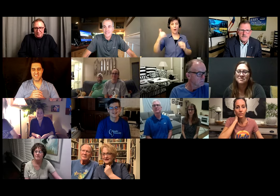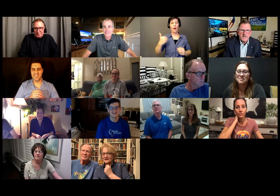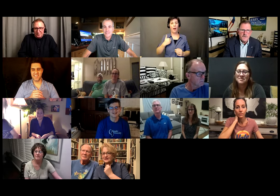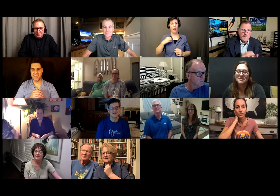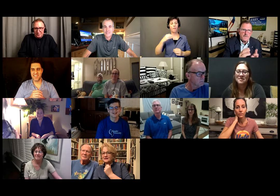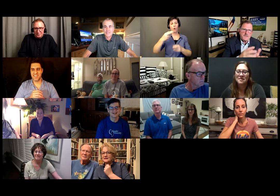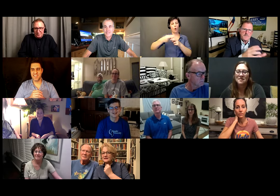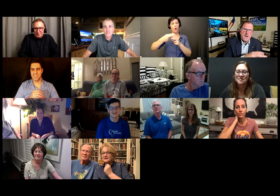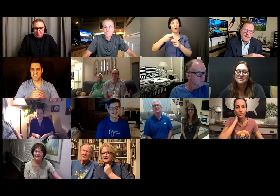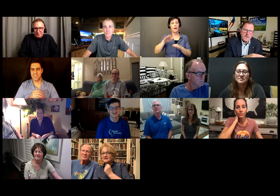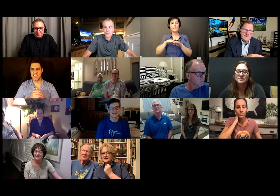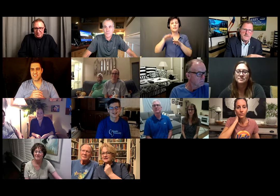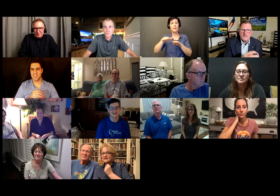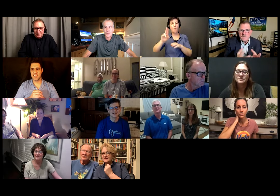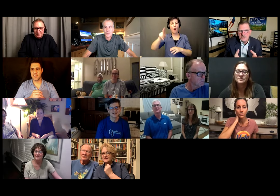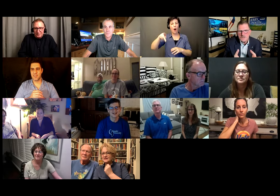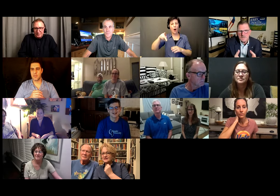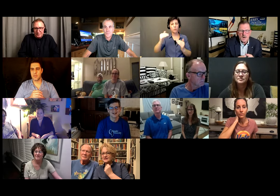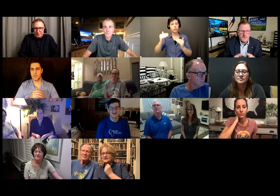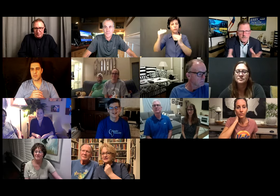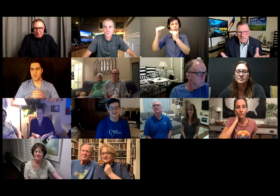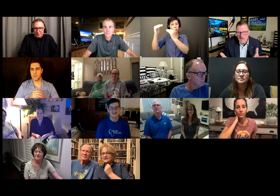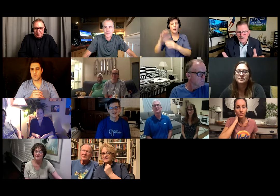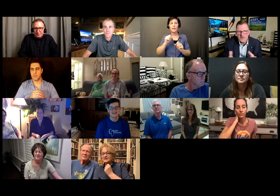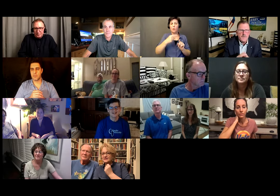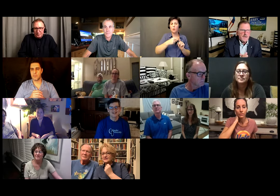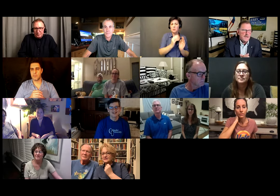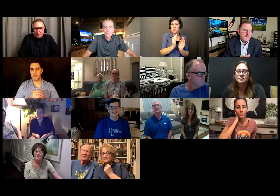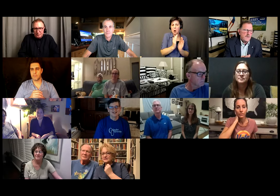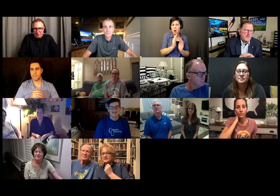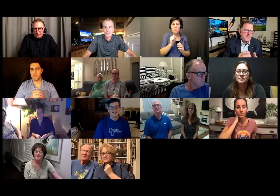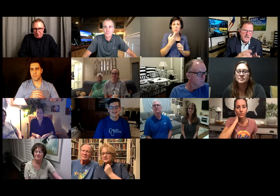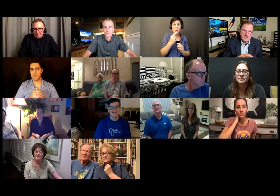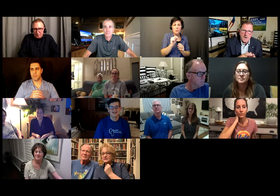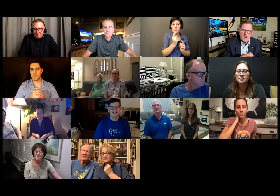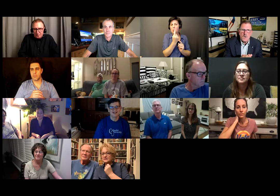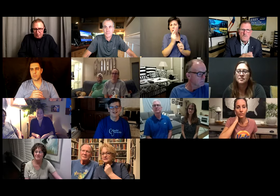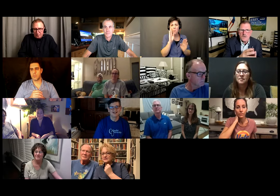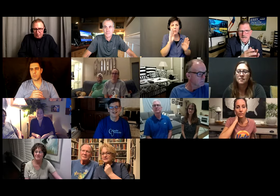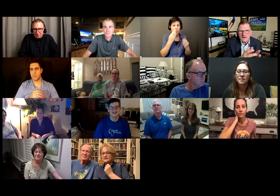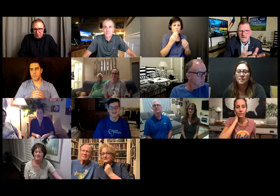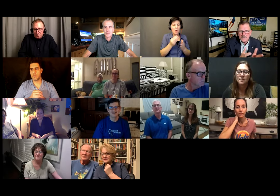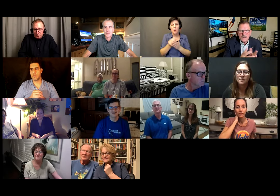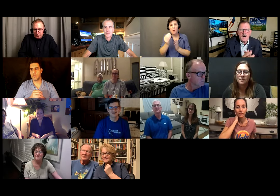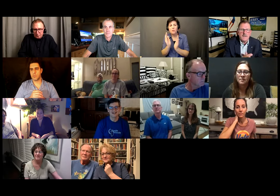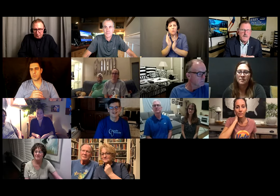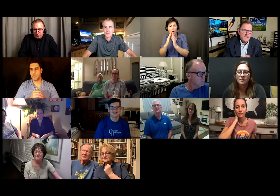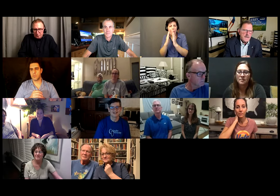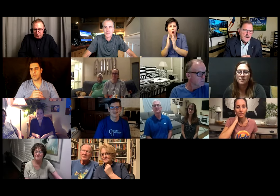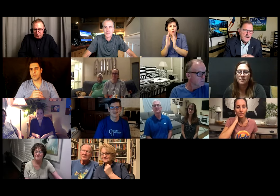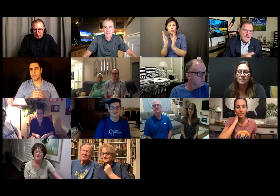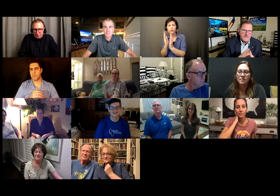housing. You could rent a small apartment, an efficiency apartment, a one-bedroom. You could buy a small home or a townhouse or a